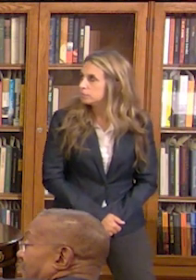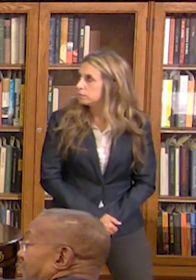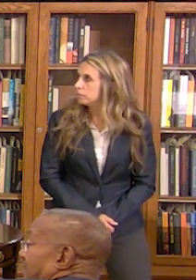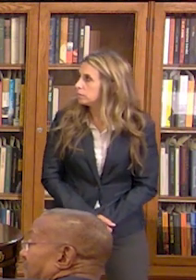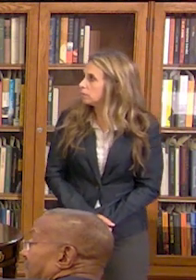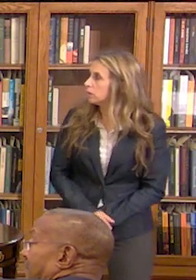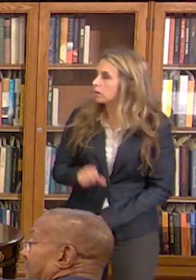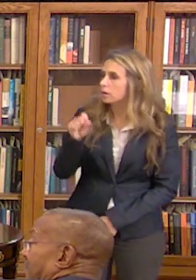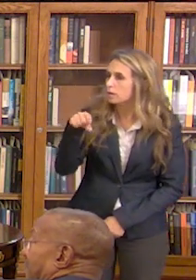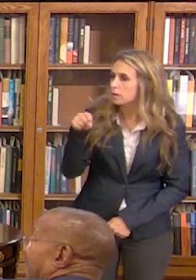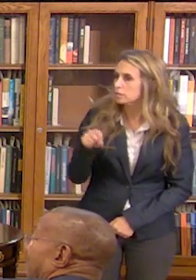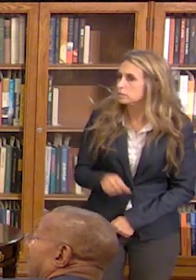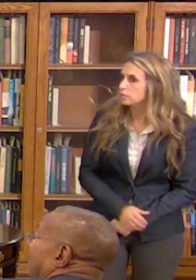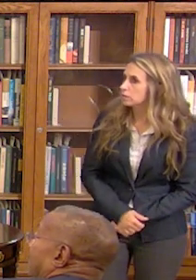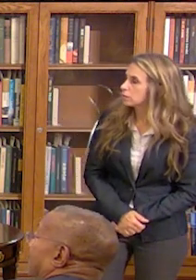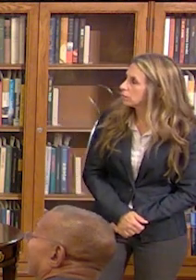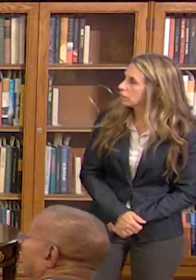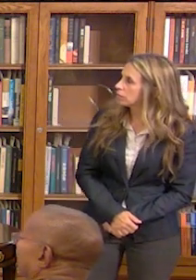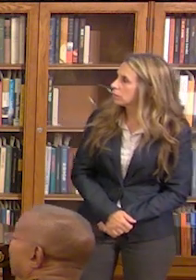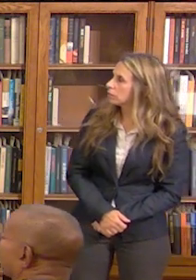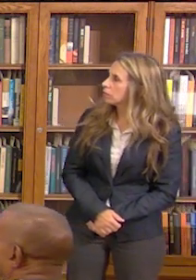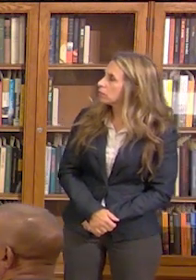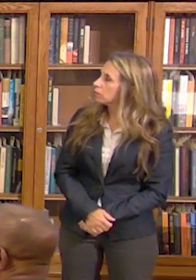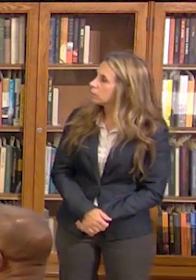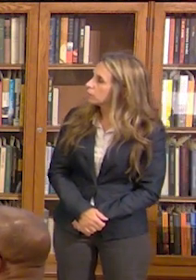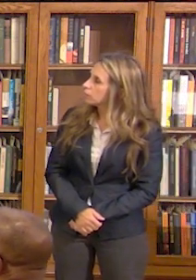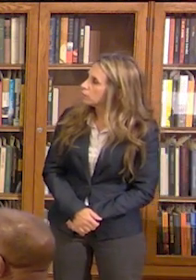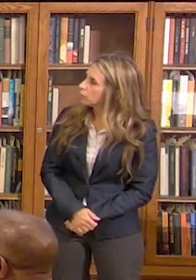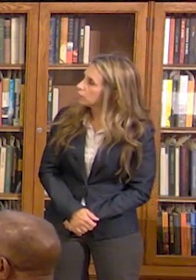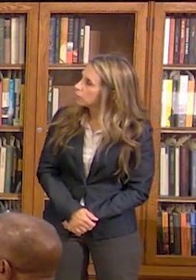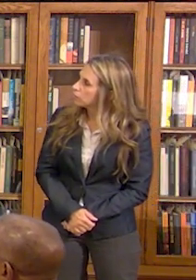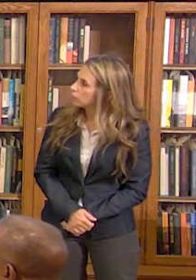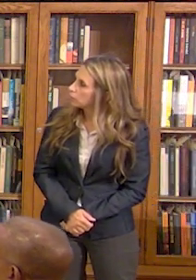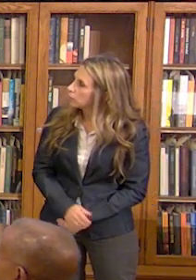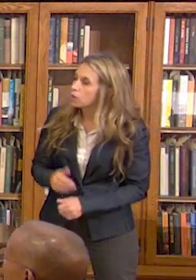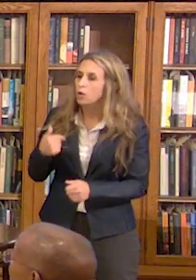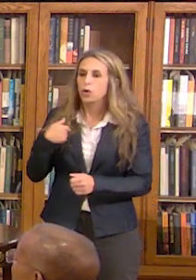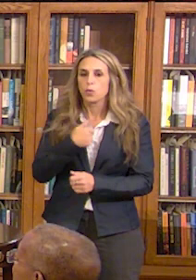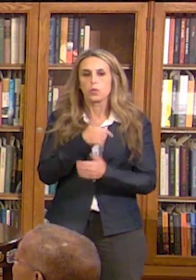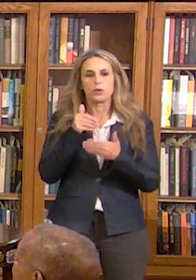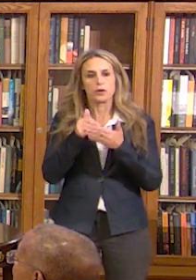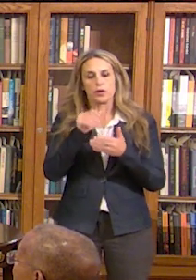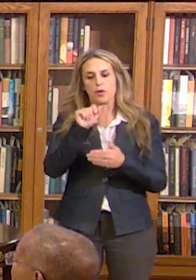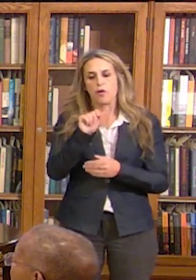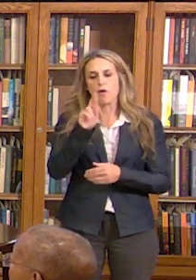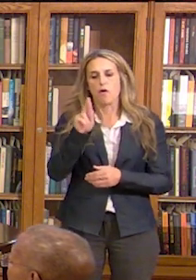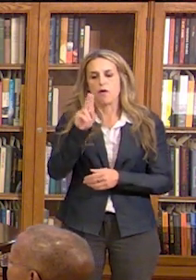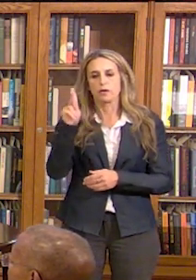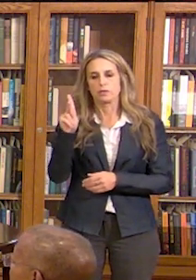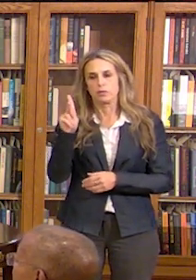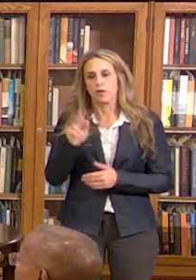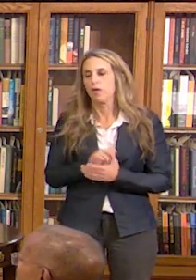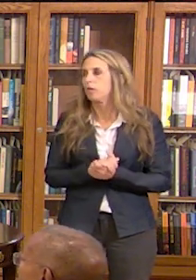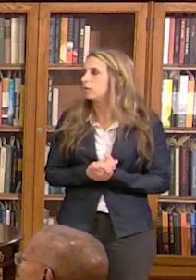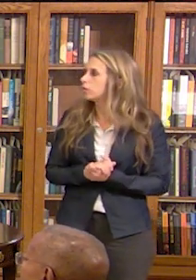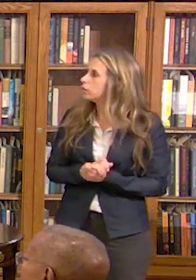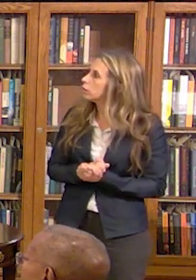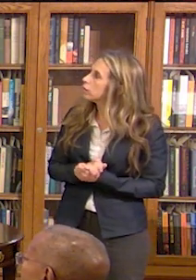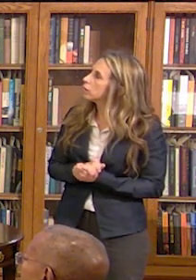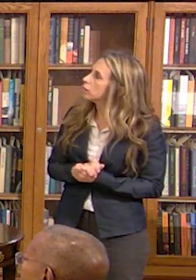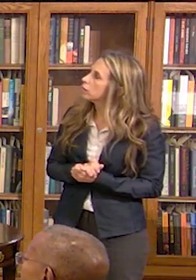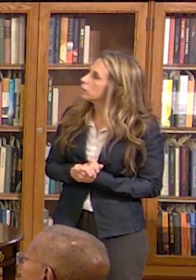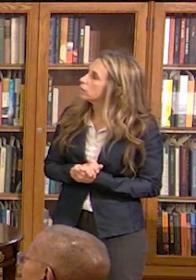yes yes because I'm in Memphis Tennessee we're right next to Arkansas so when um